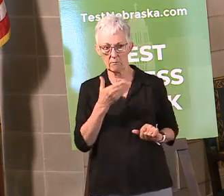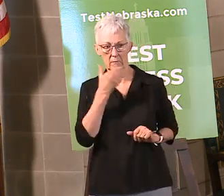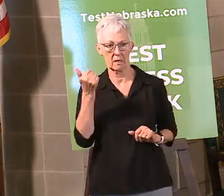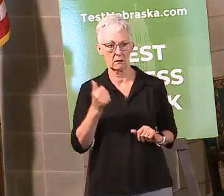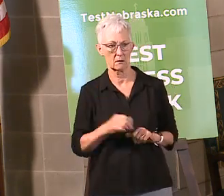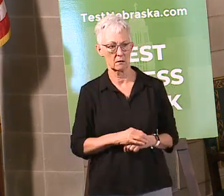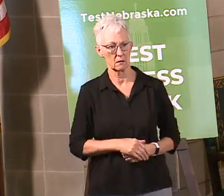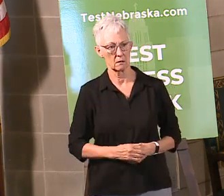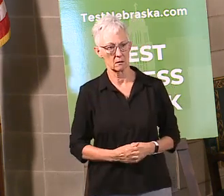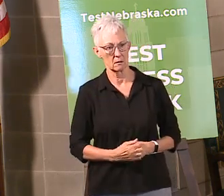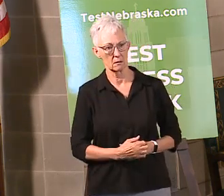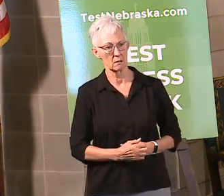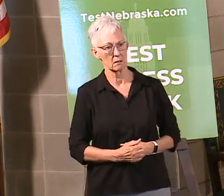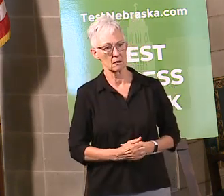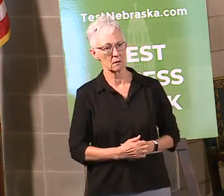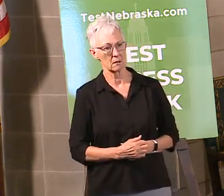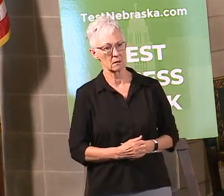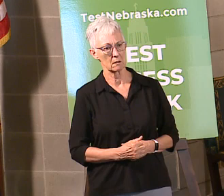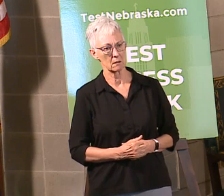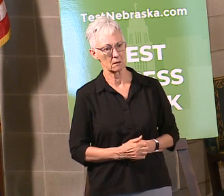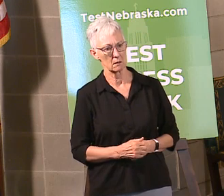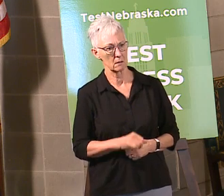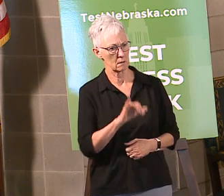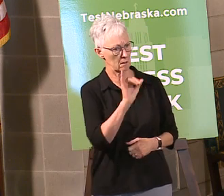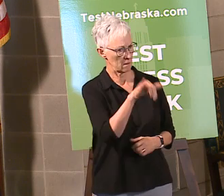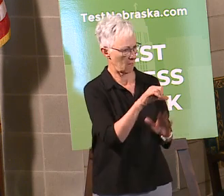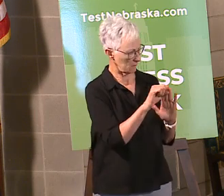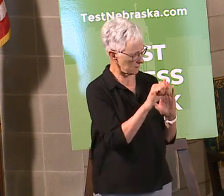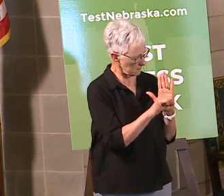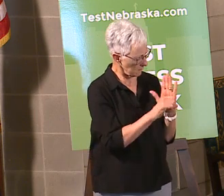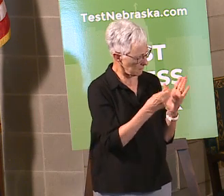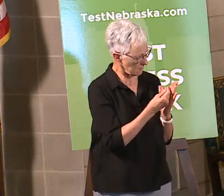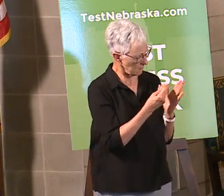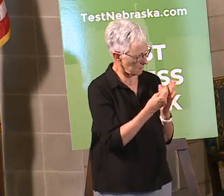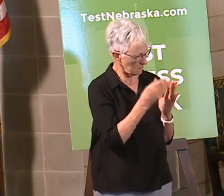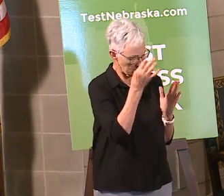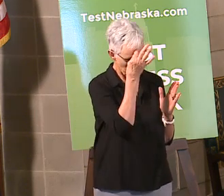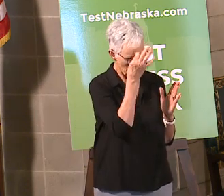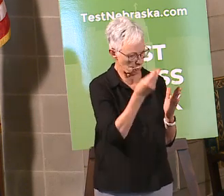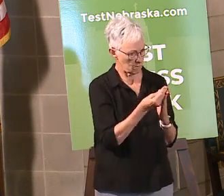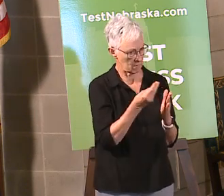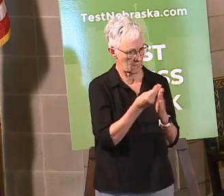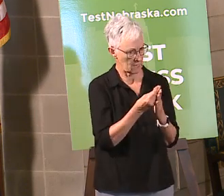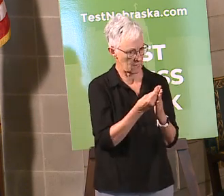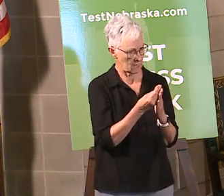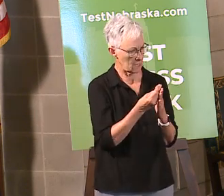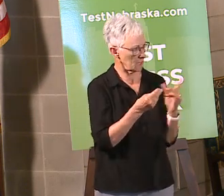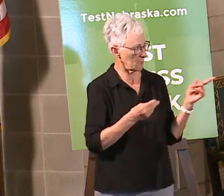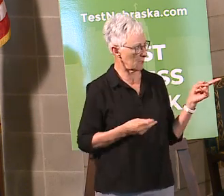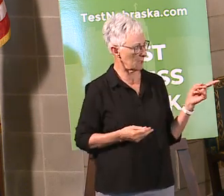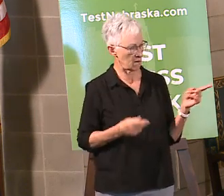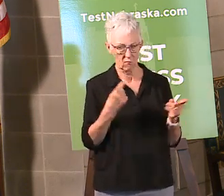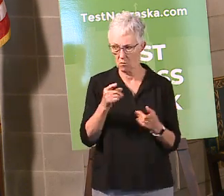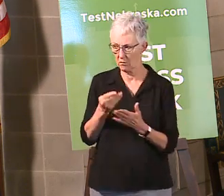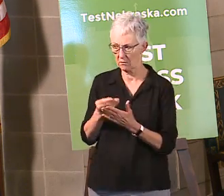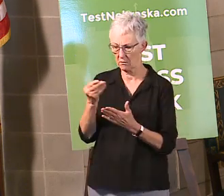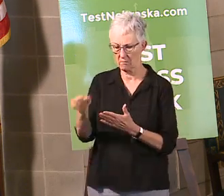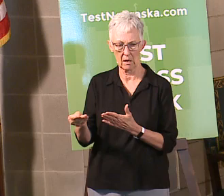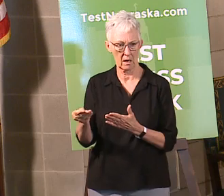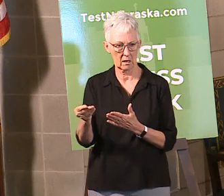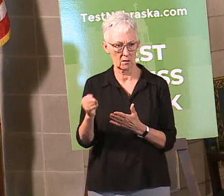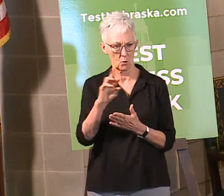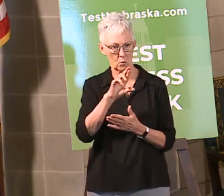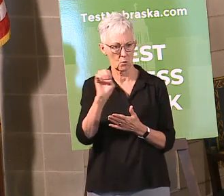Is that state funds you're using, or federal funds? Or? So to do a lot of the purchasing of these reagents, we are using CARES